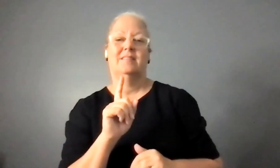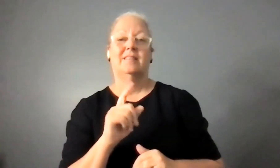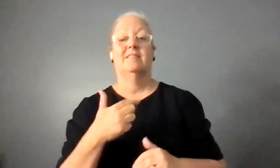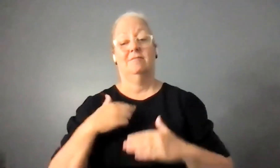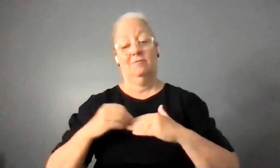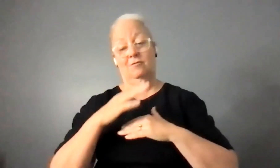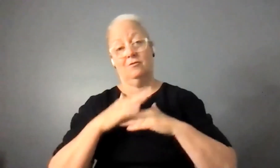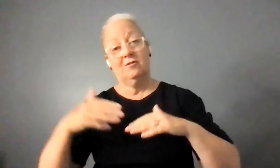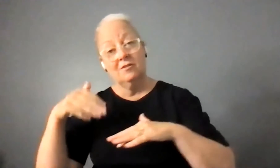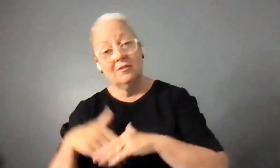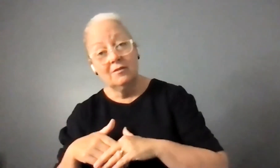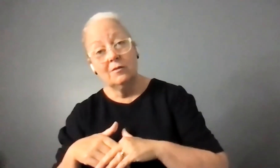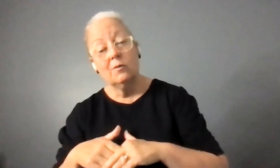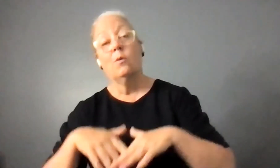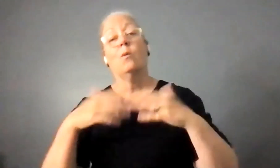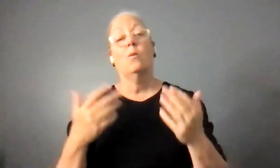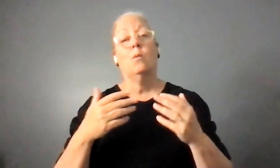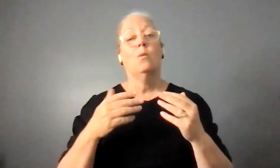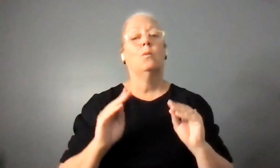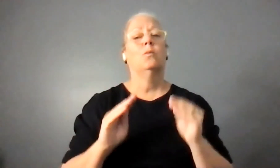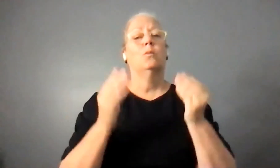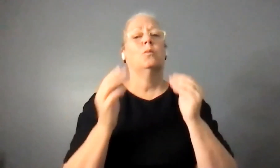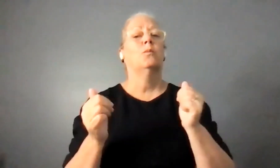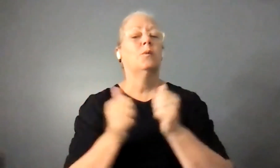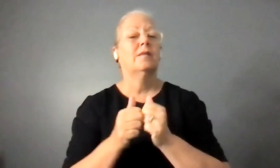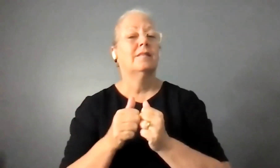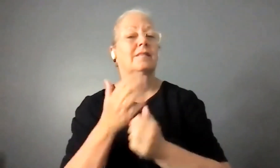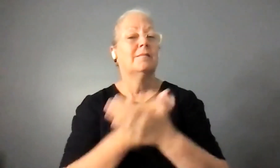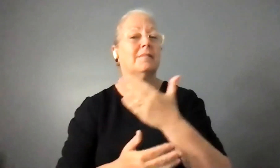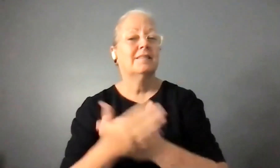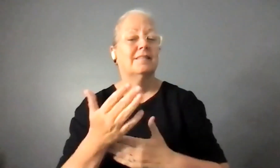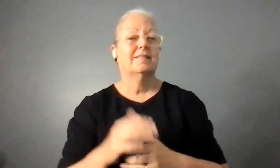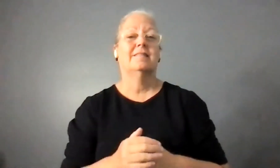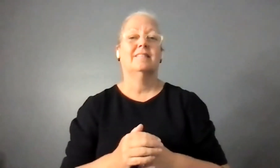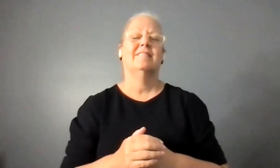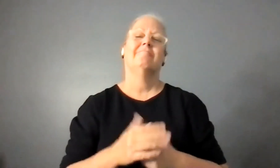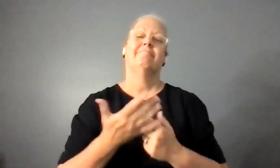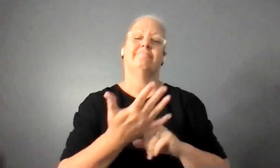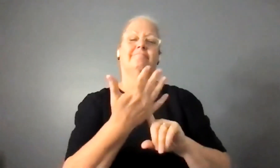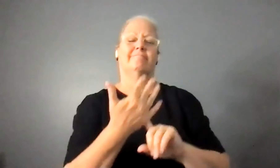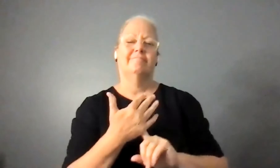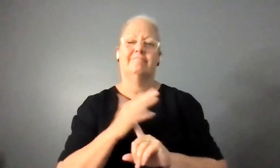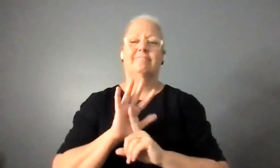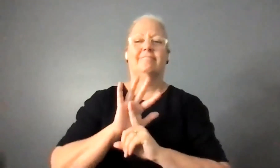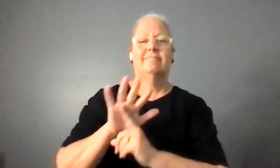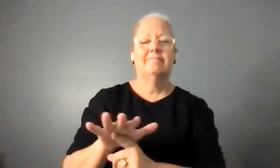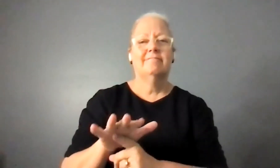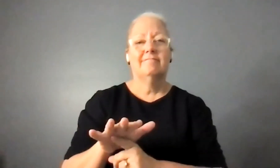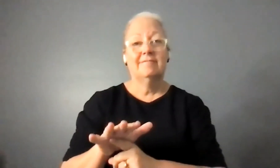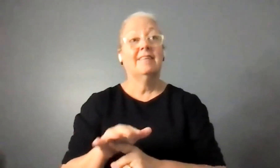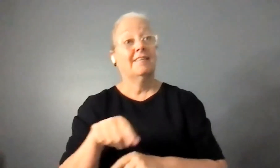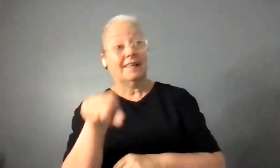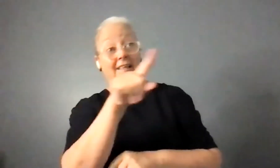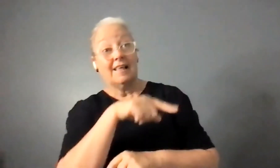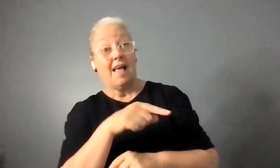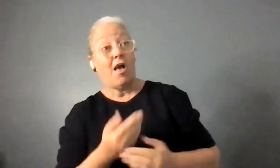a disability. In the discrimination, we are not given equal opportunities like other people,